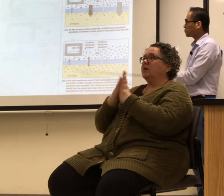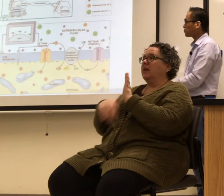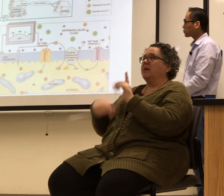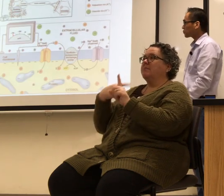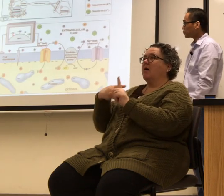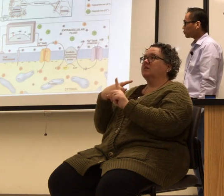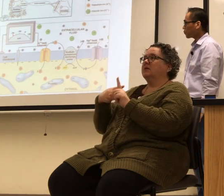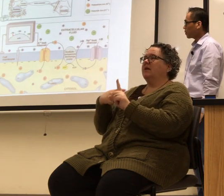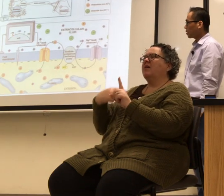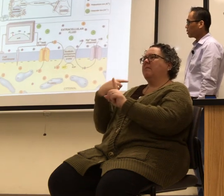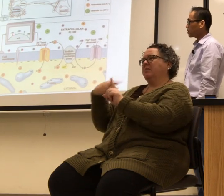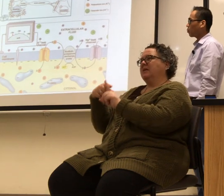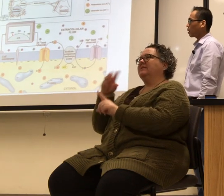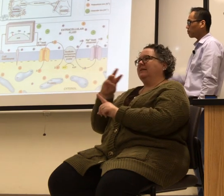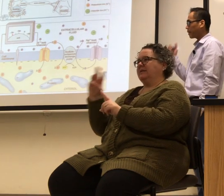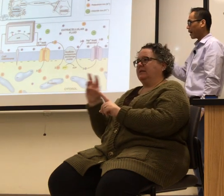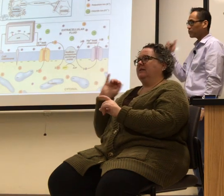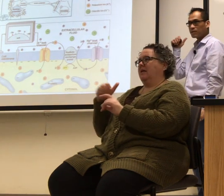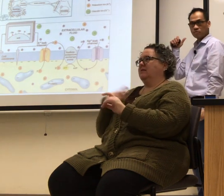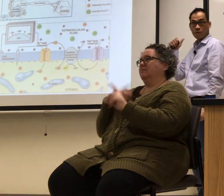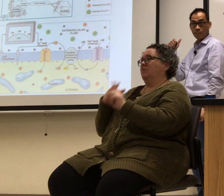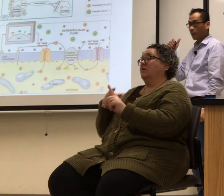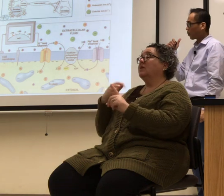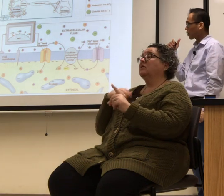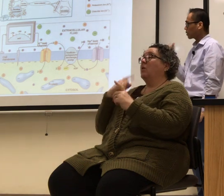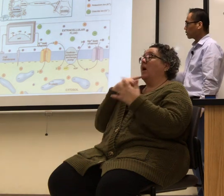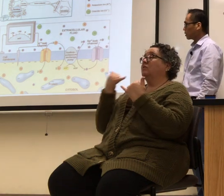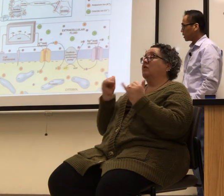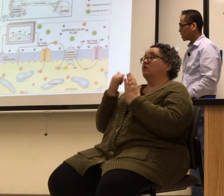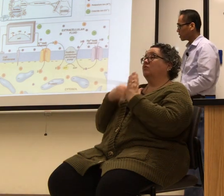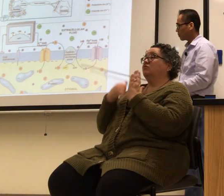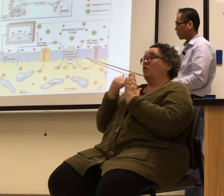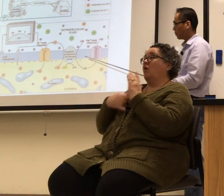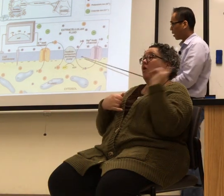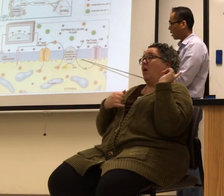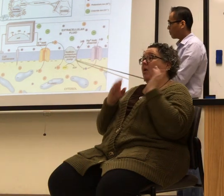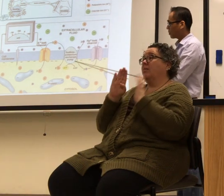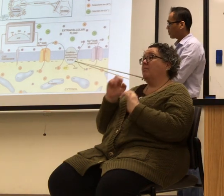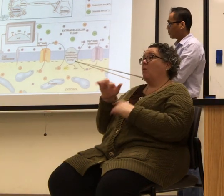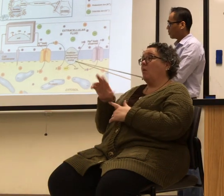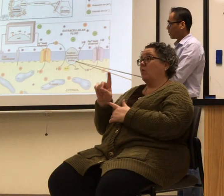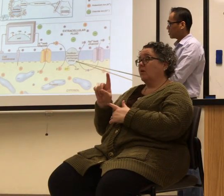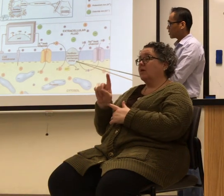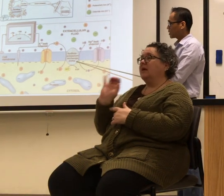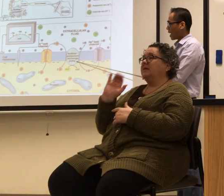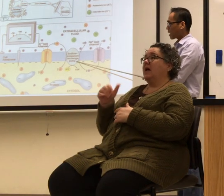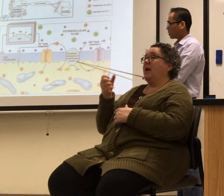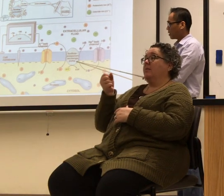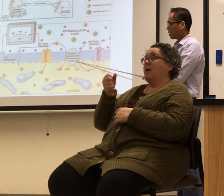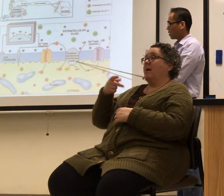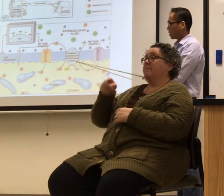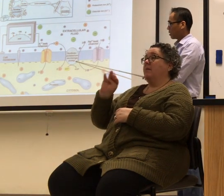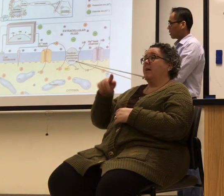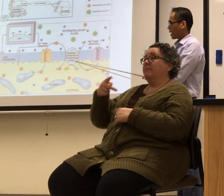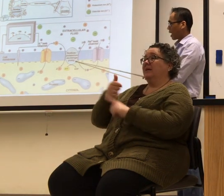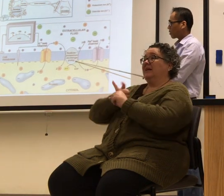saying. So what I tried to draw on the board is that the pump is